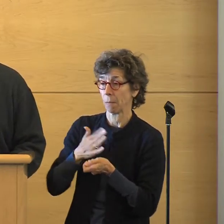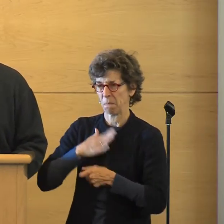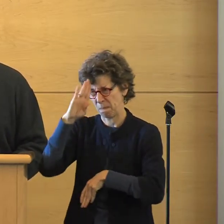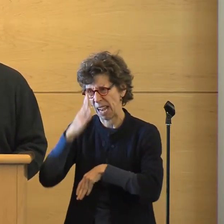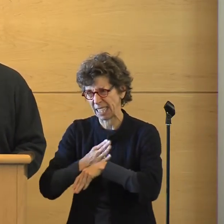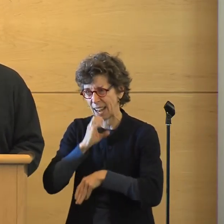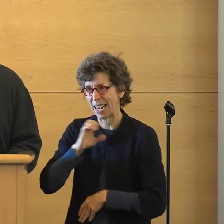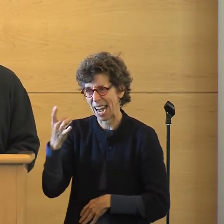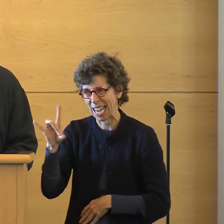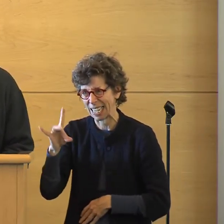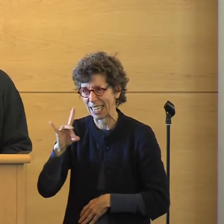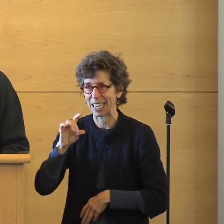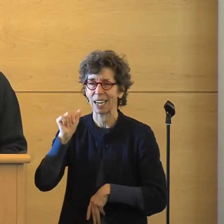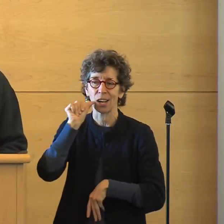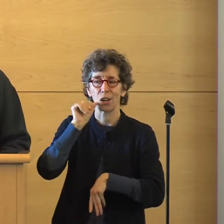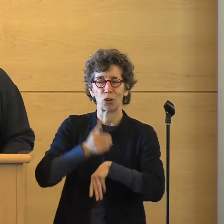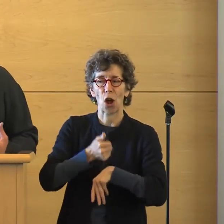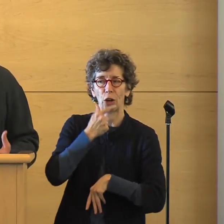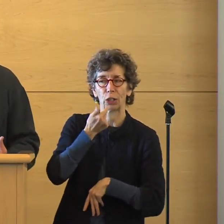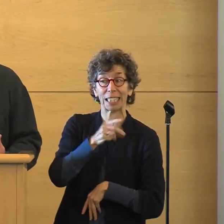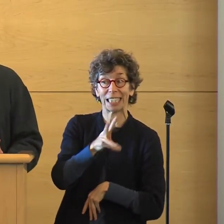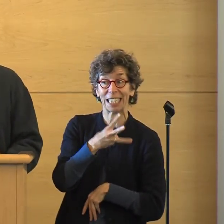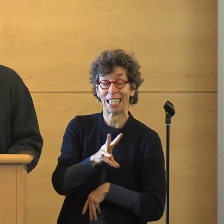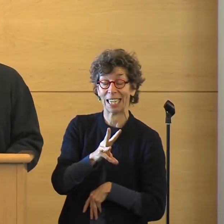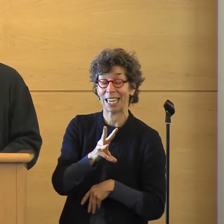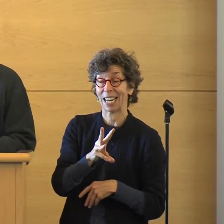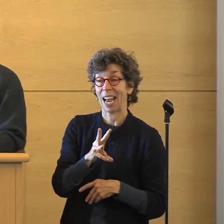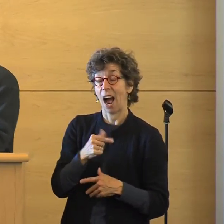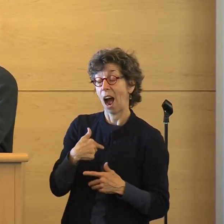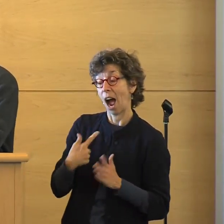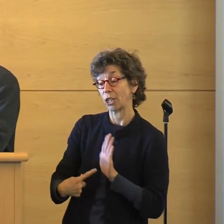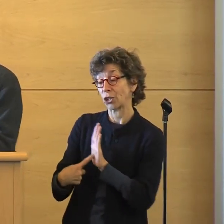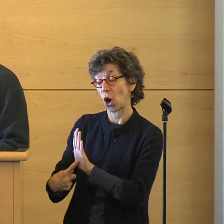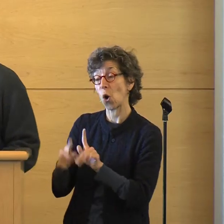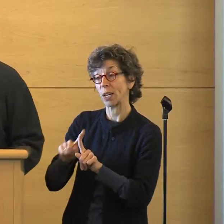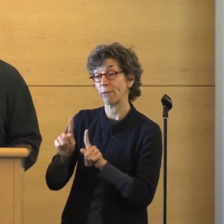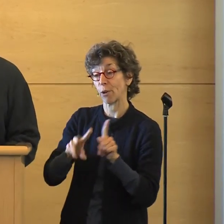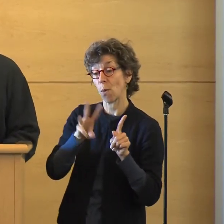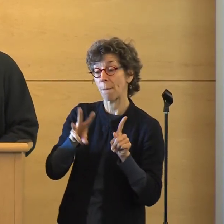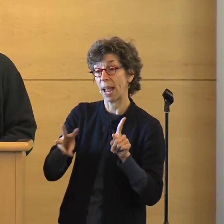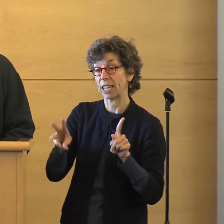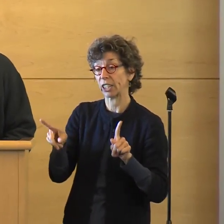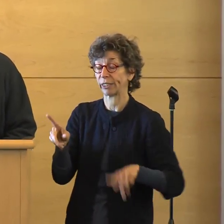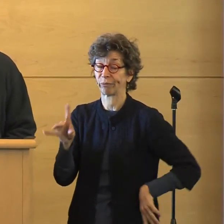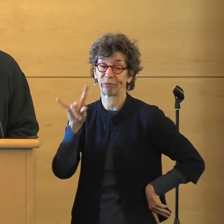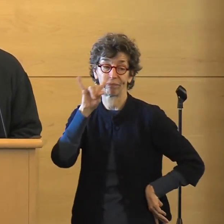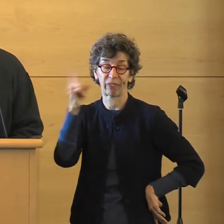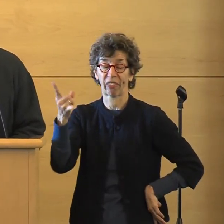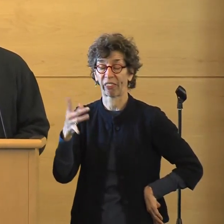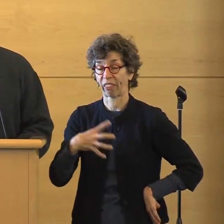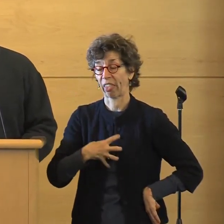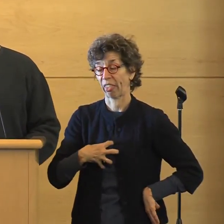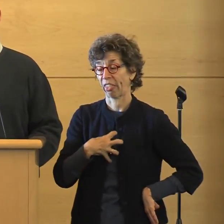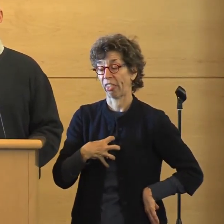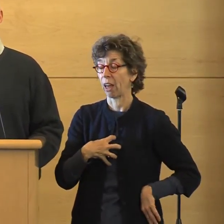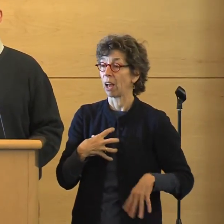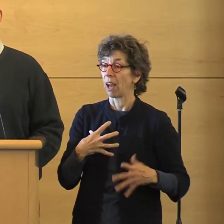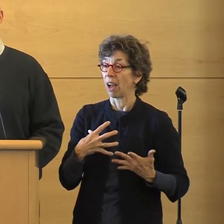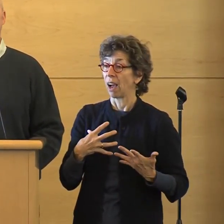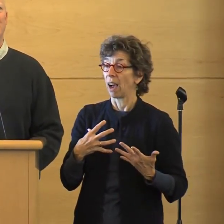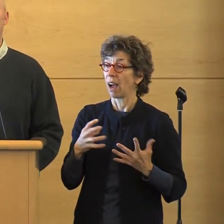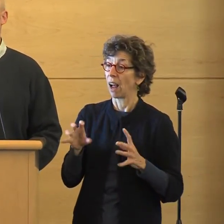a bill, although in just advocating and getting young people, because a lot of this is directed at young people. They're trying to reach